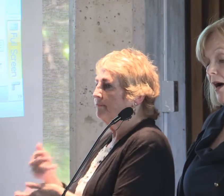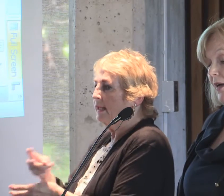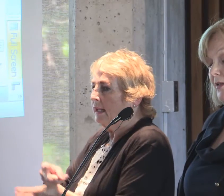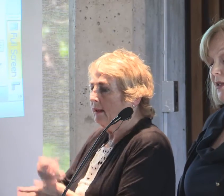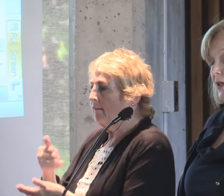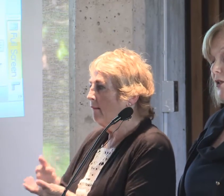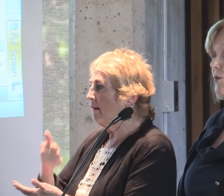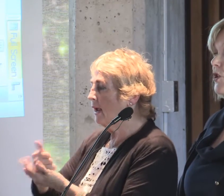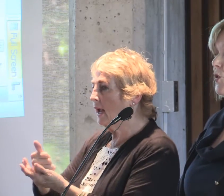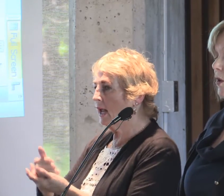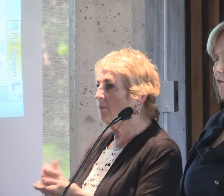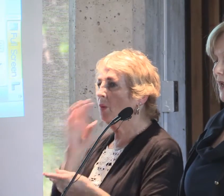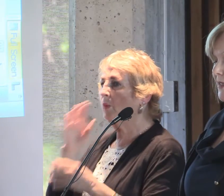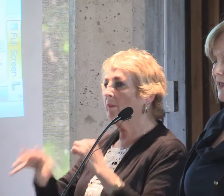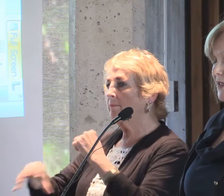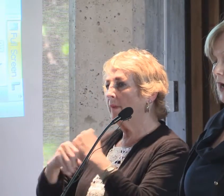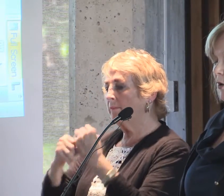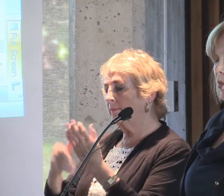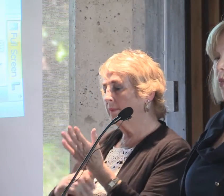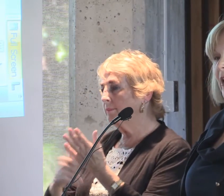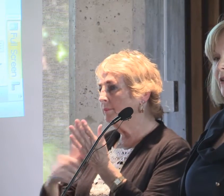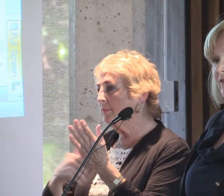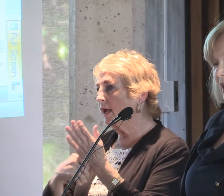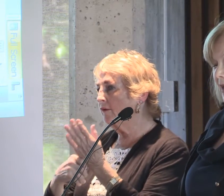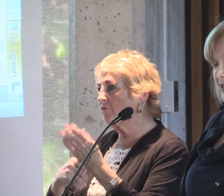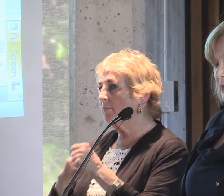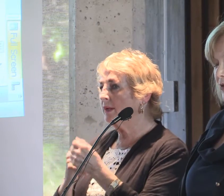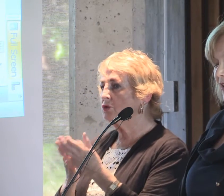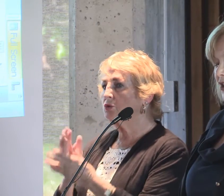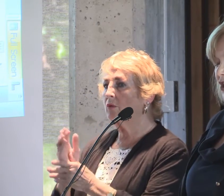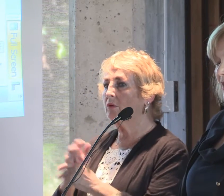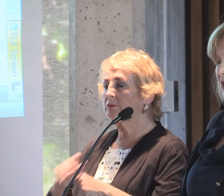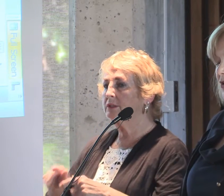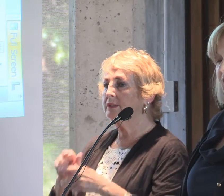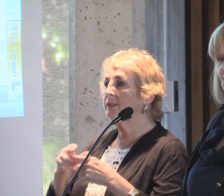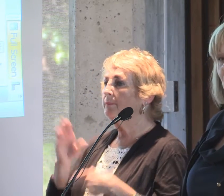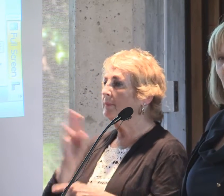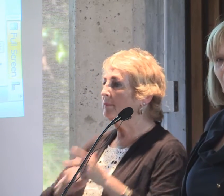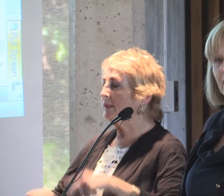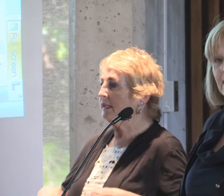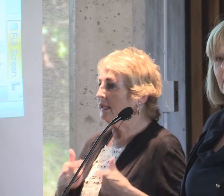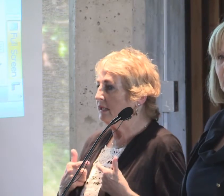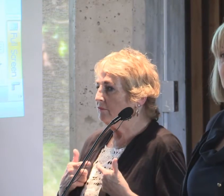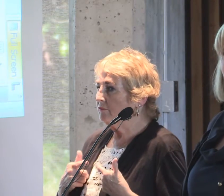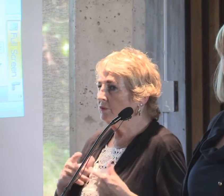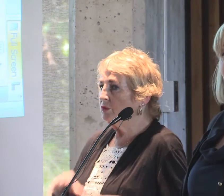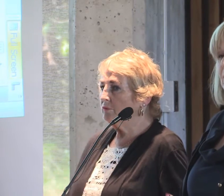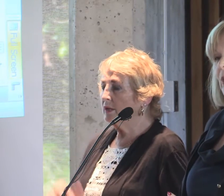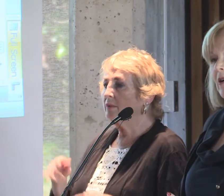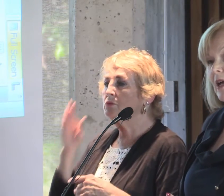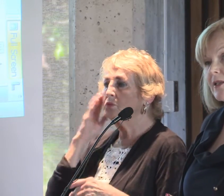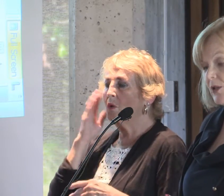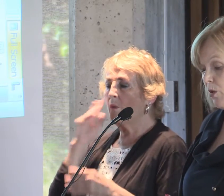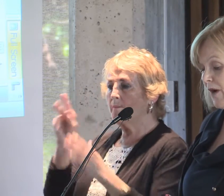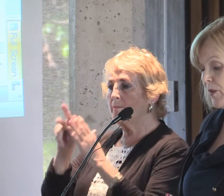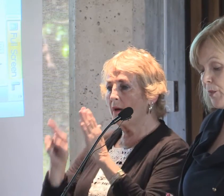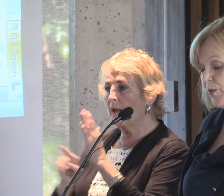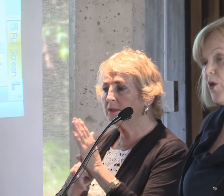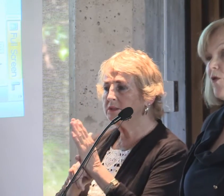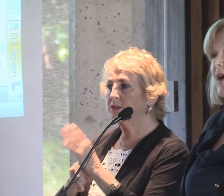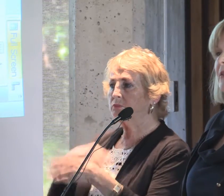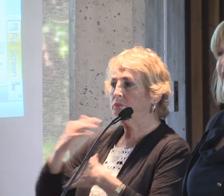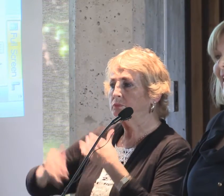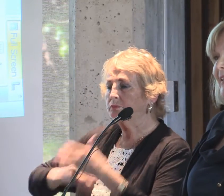information guide to ensure residents are aware of violence prevention and intervention policies and aware also of